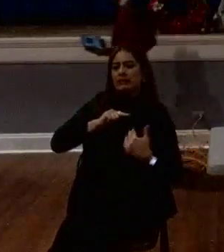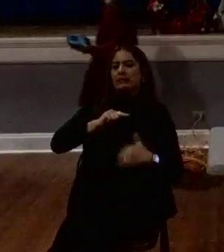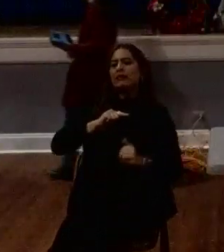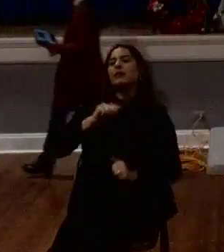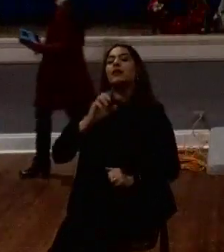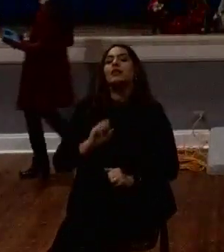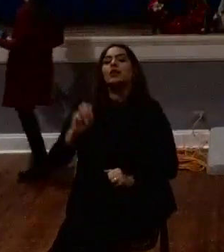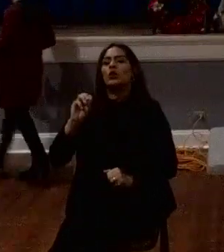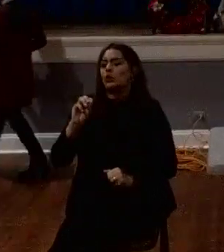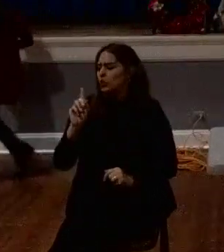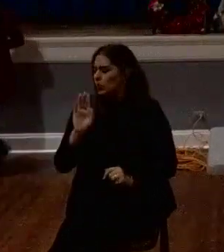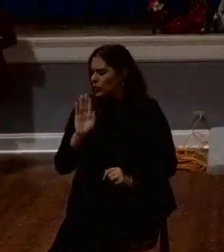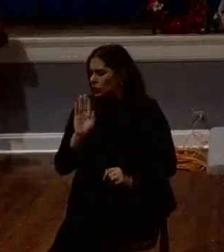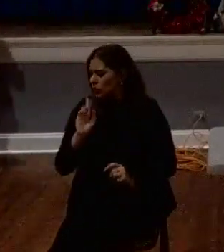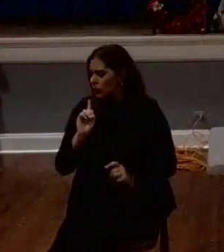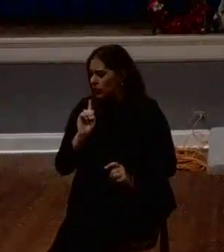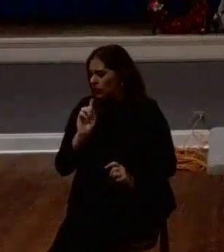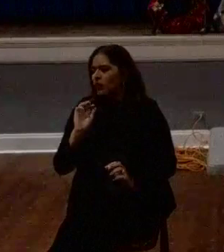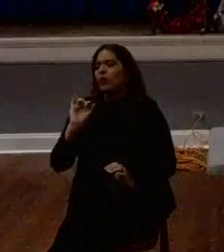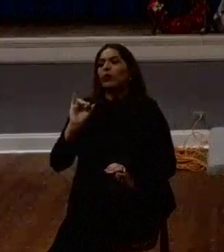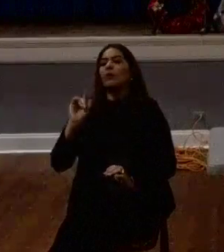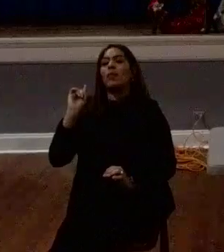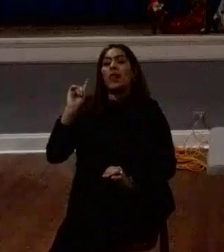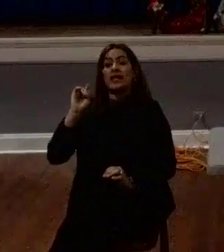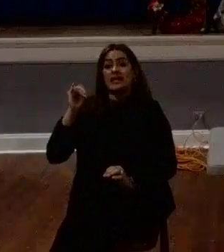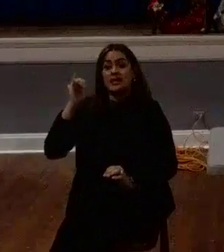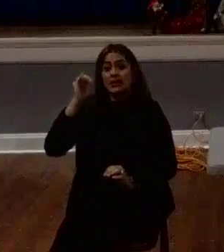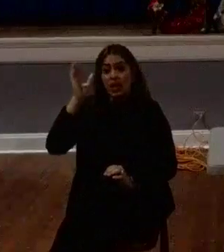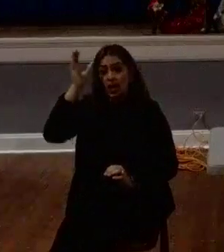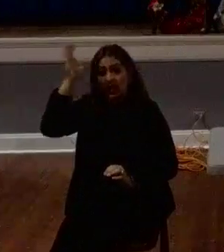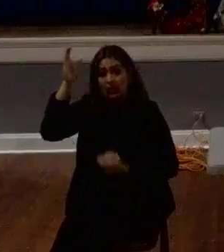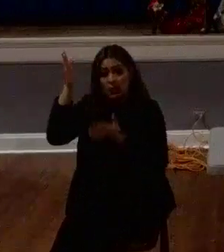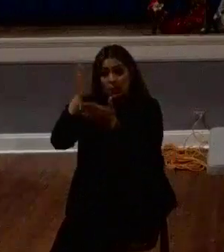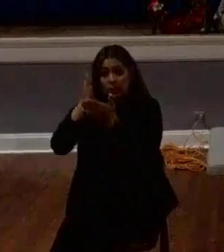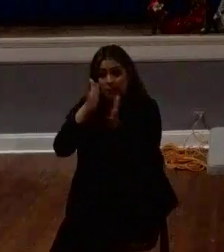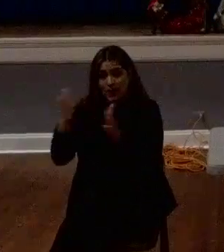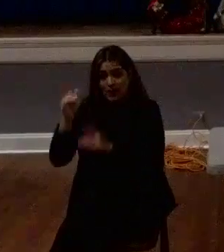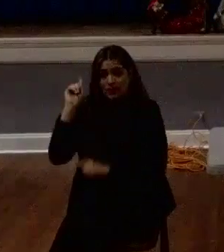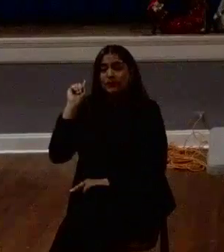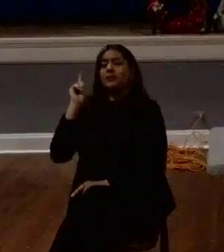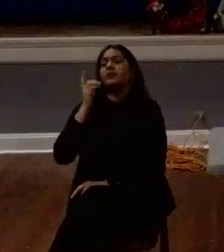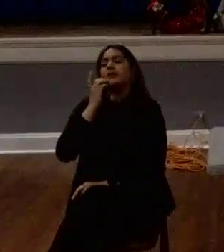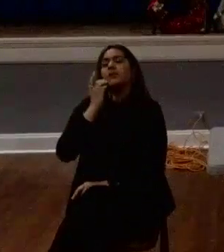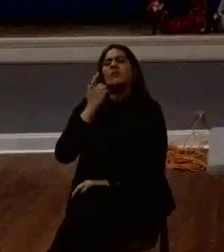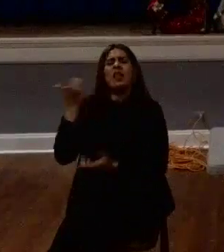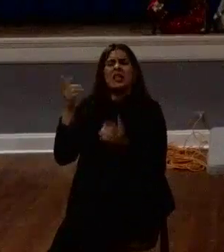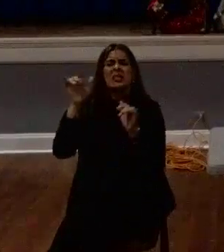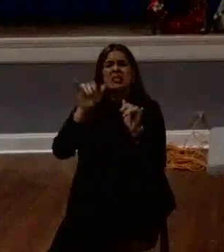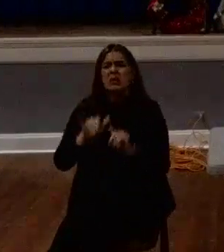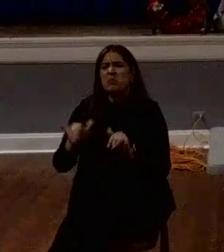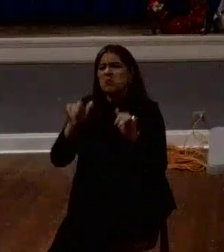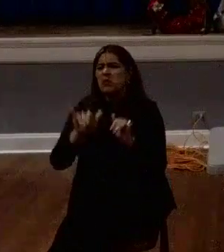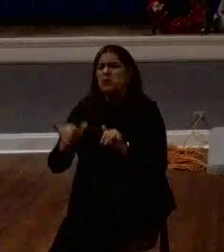So there's your park. Here's the concept plan. It's got a lot of the same